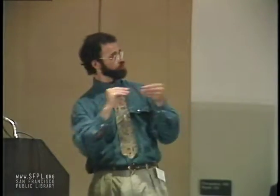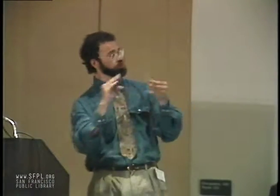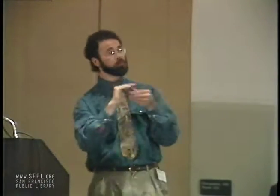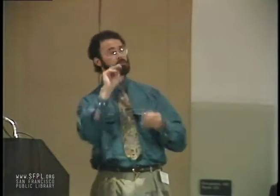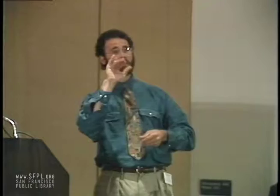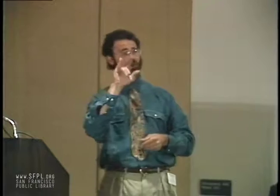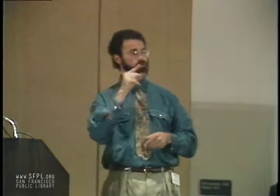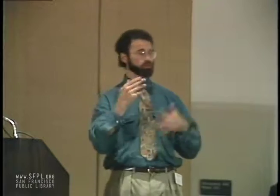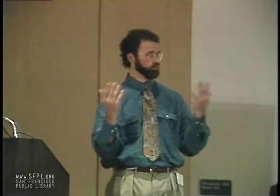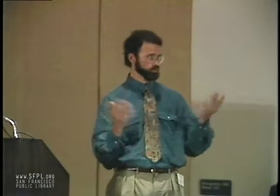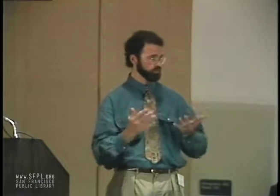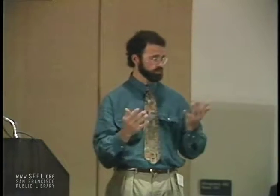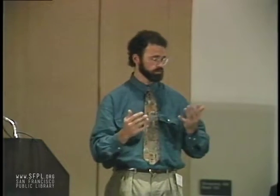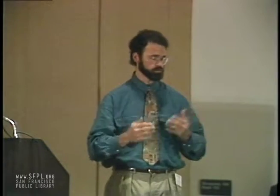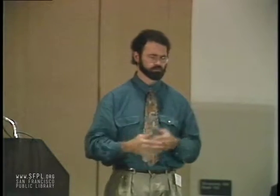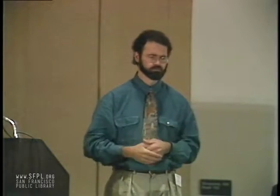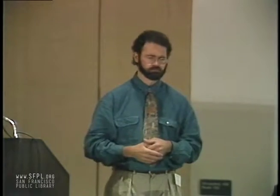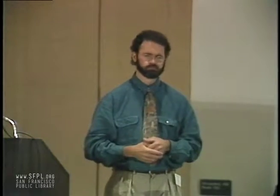Anyway, the myth,